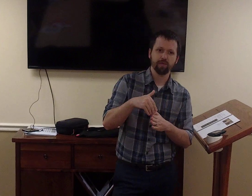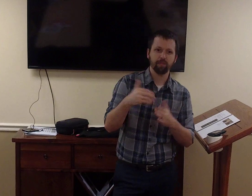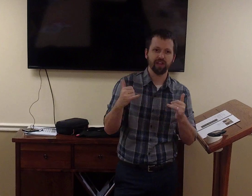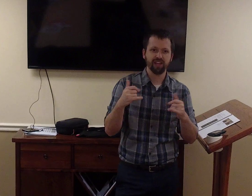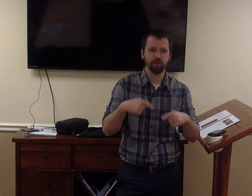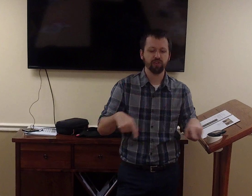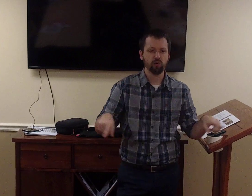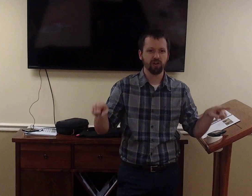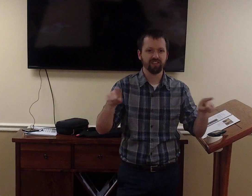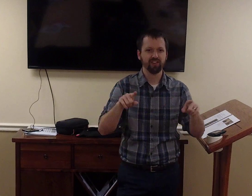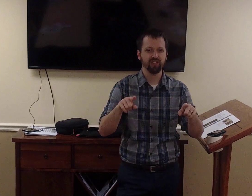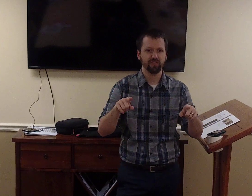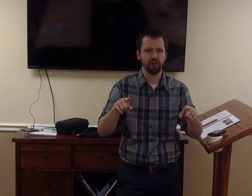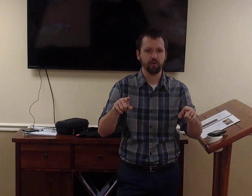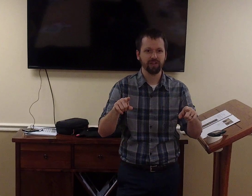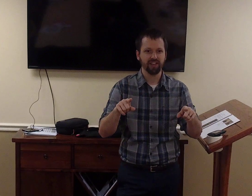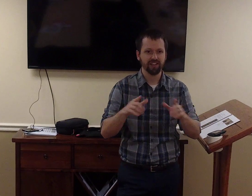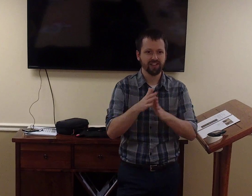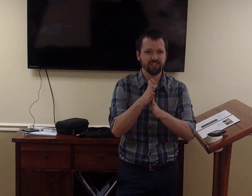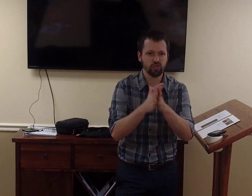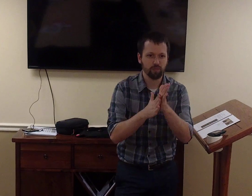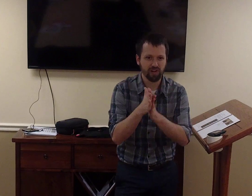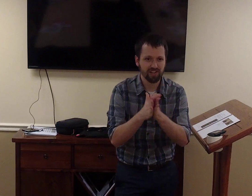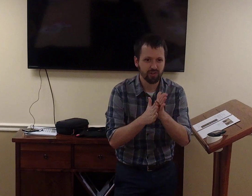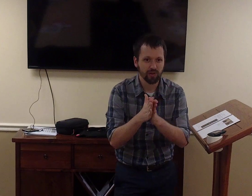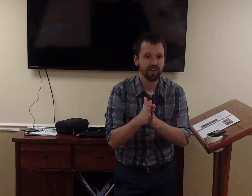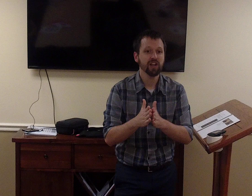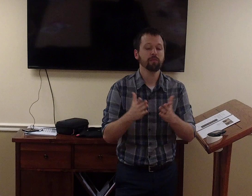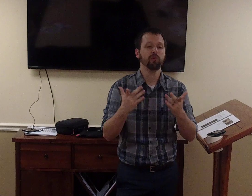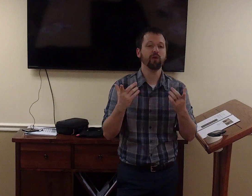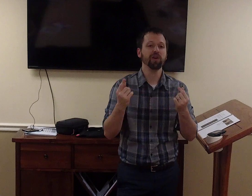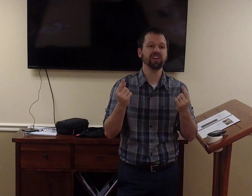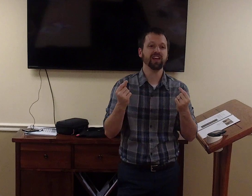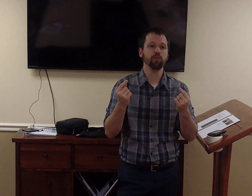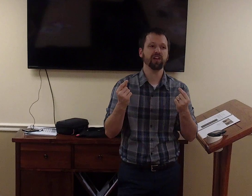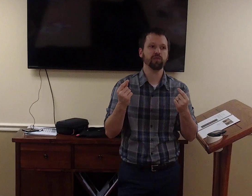about playing it with you all because I don't know if y'all will be like super into it. But what we did was